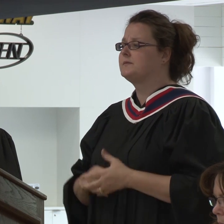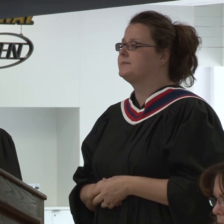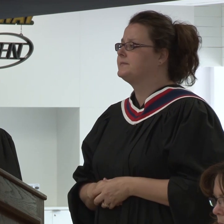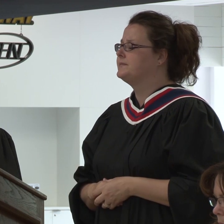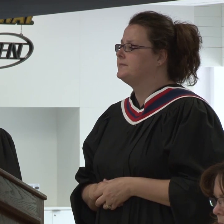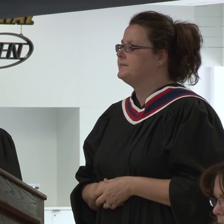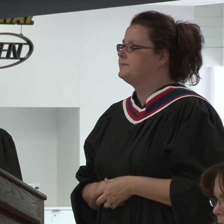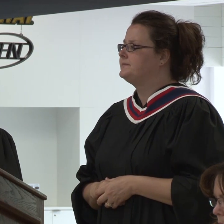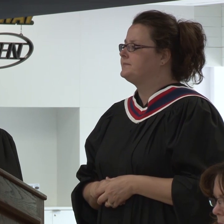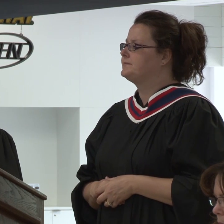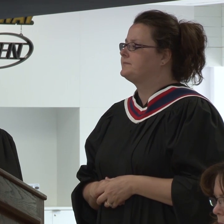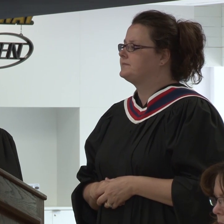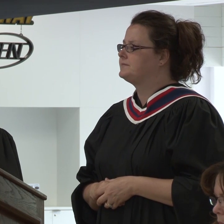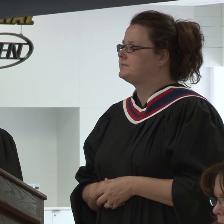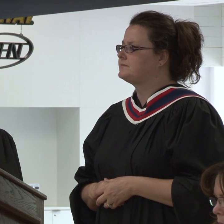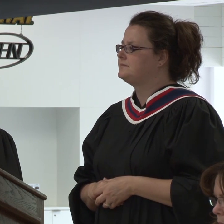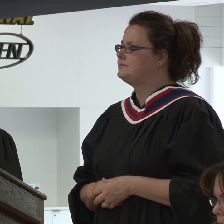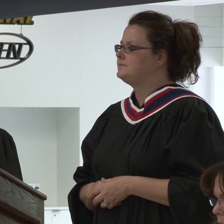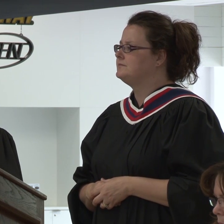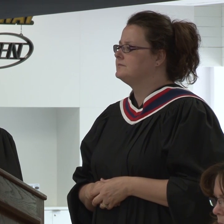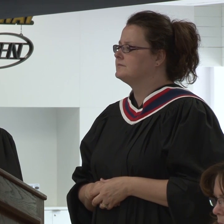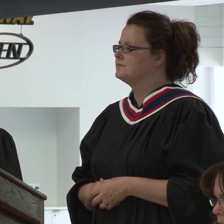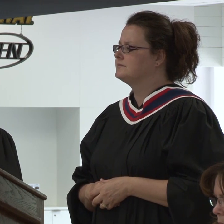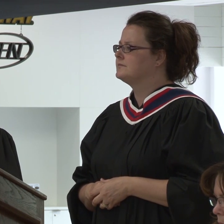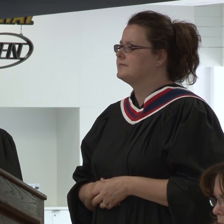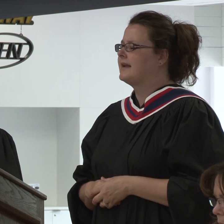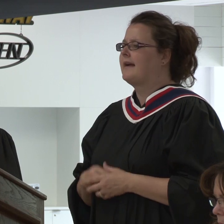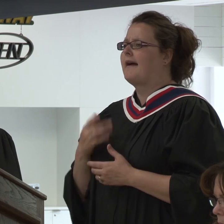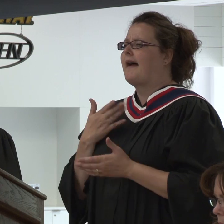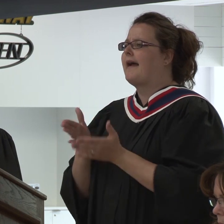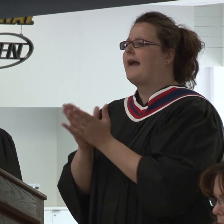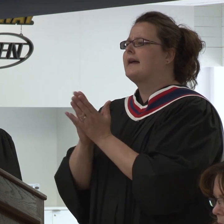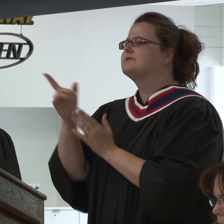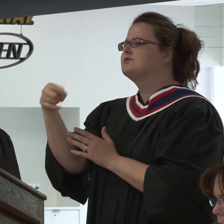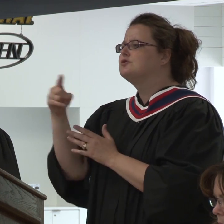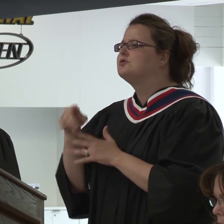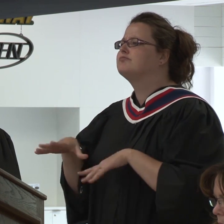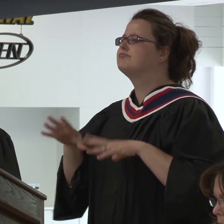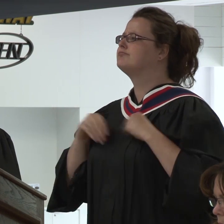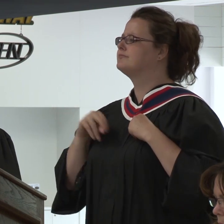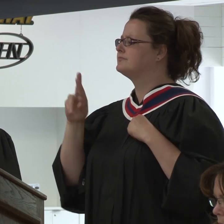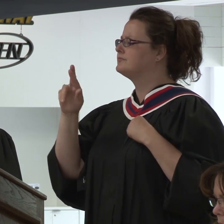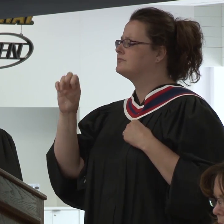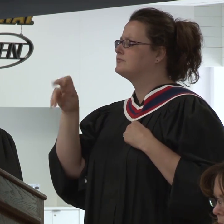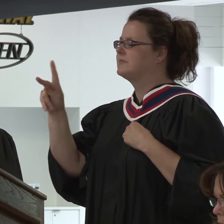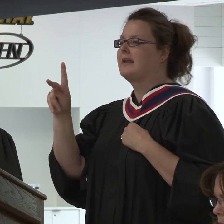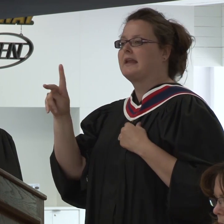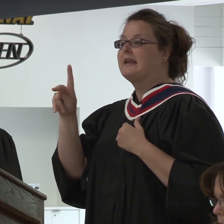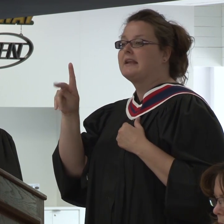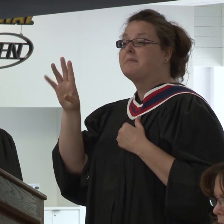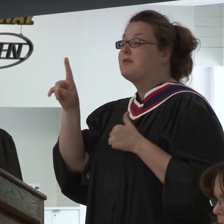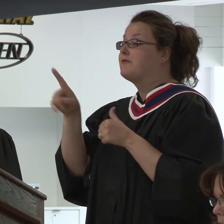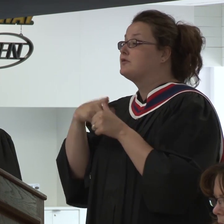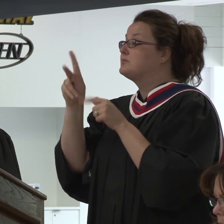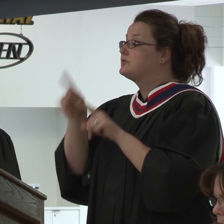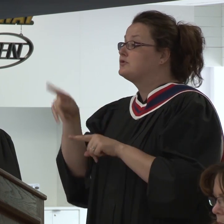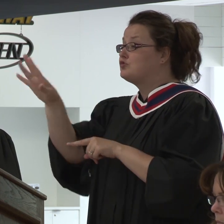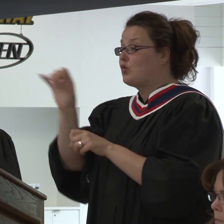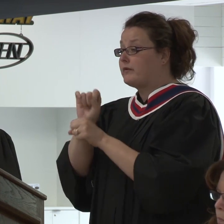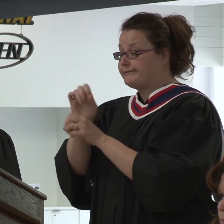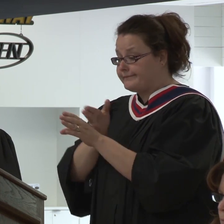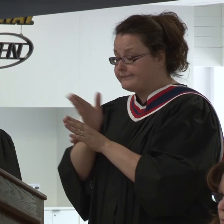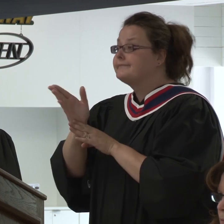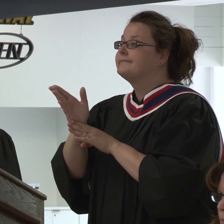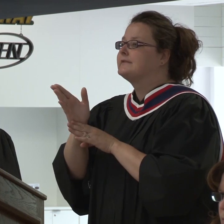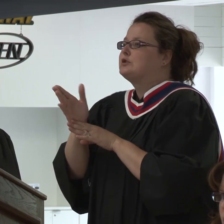also to ask you to dare, to take the risk, to be the first in your own field, and to break